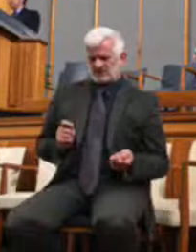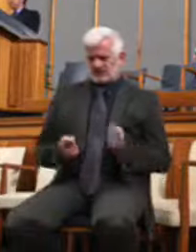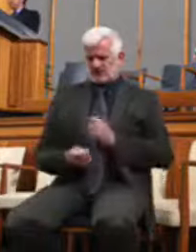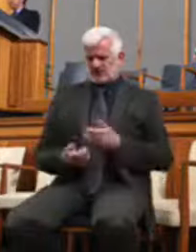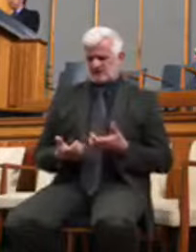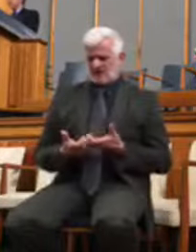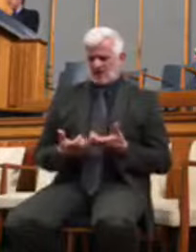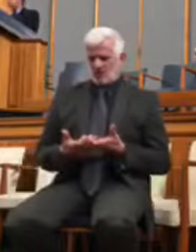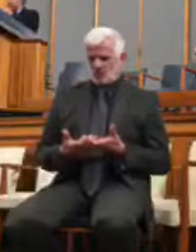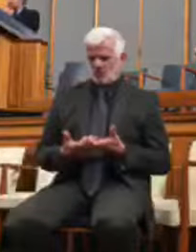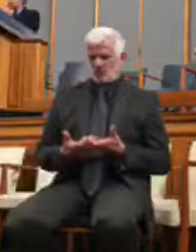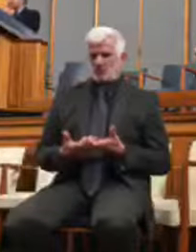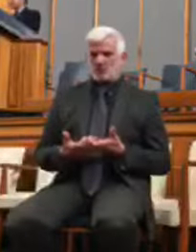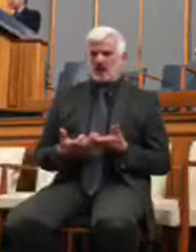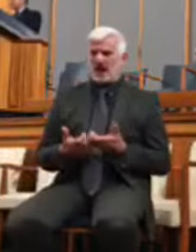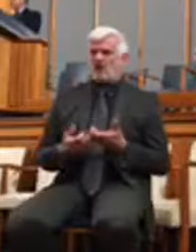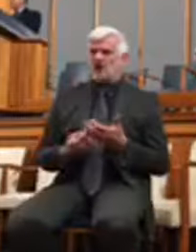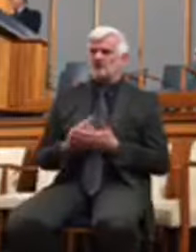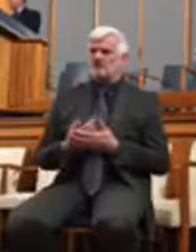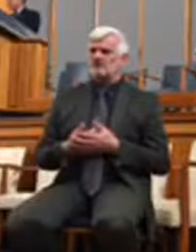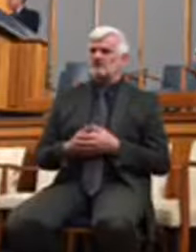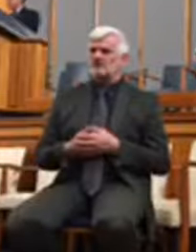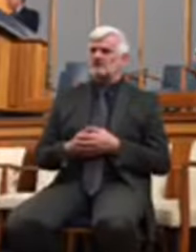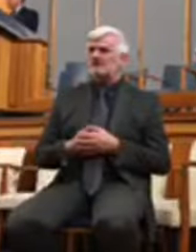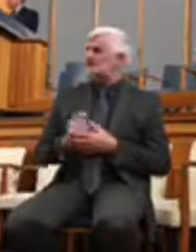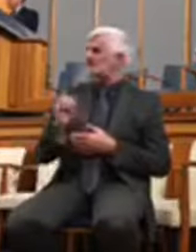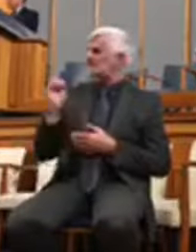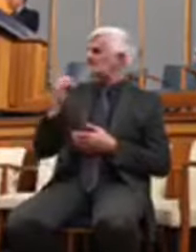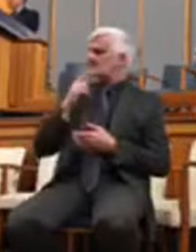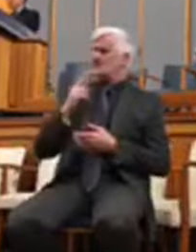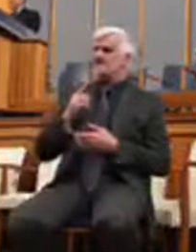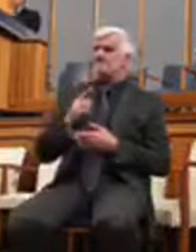there must be, I insist on it, there must be